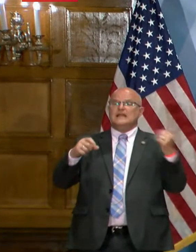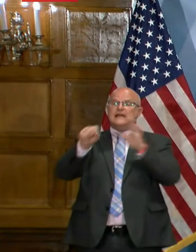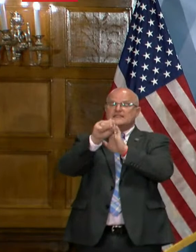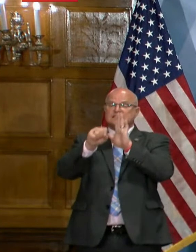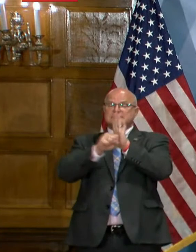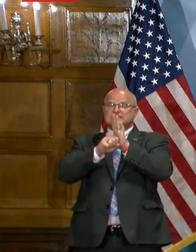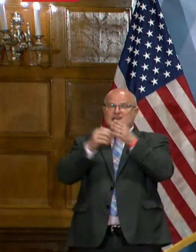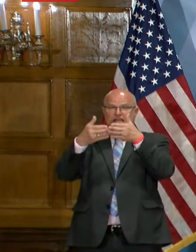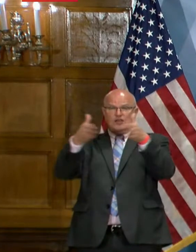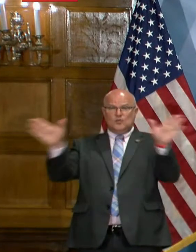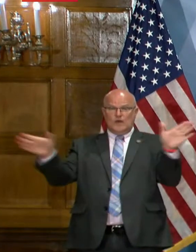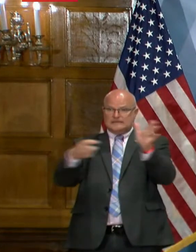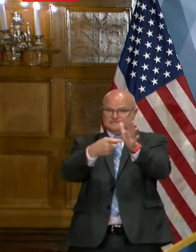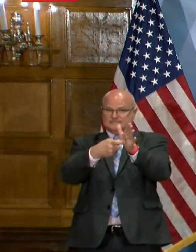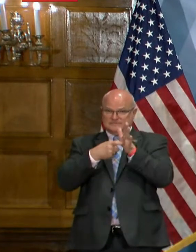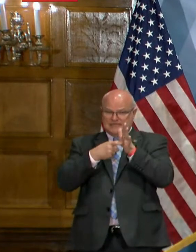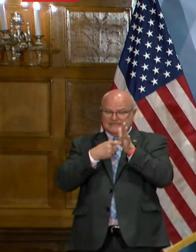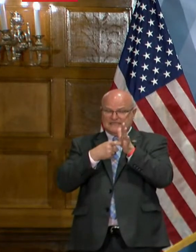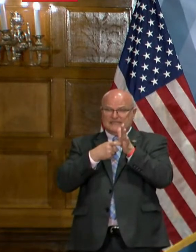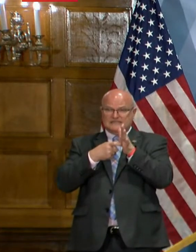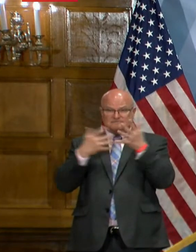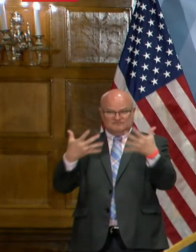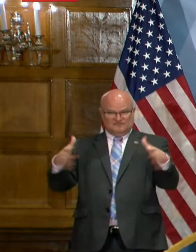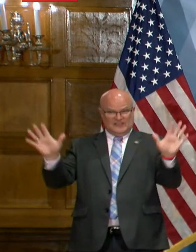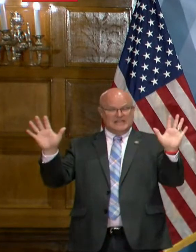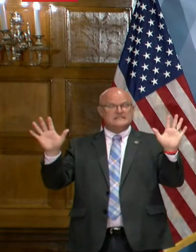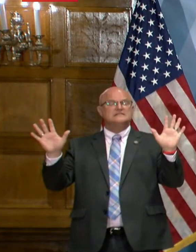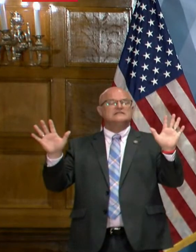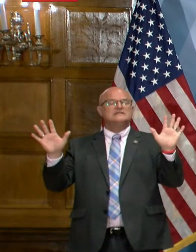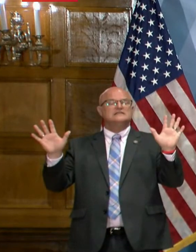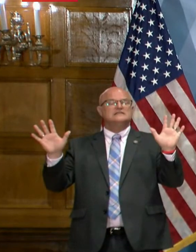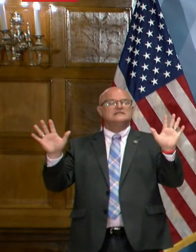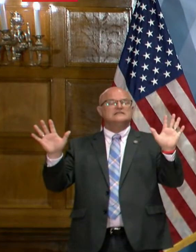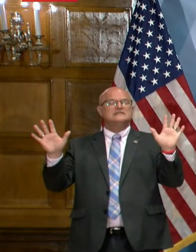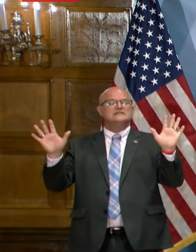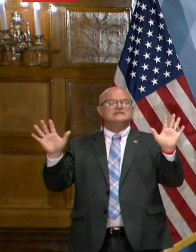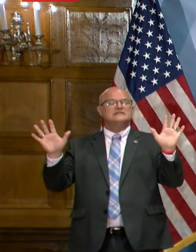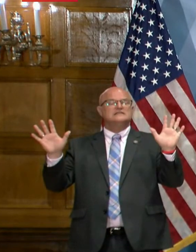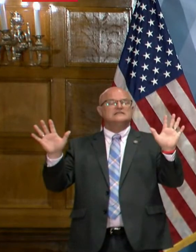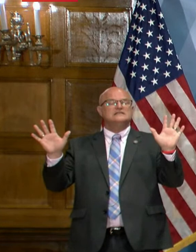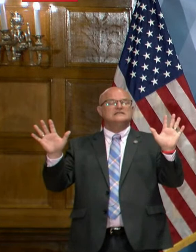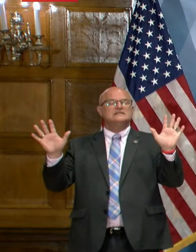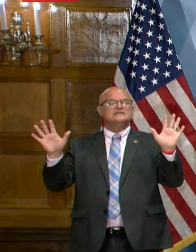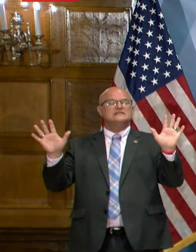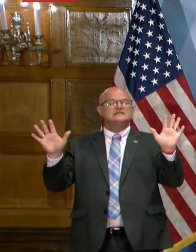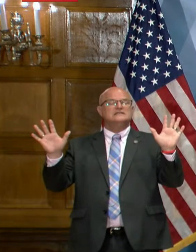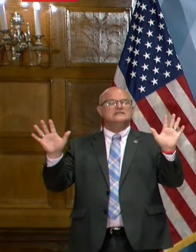the statewide mask mandate. We have not